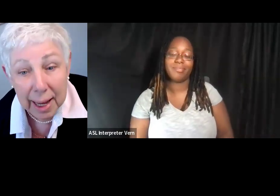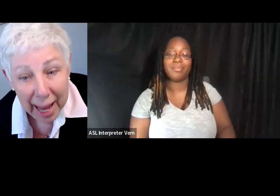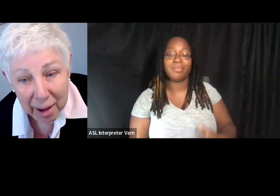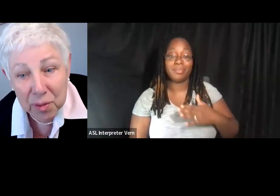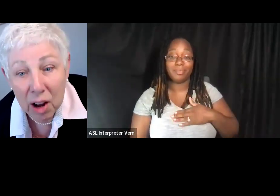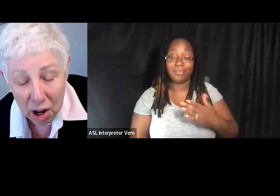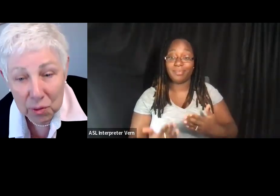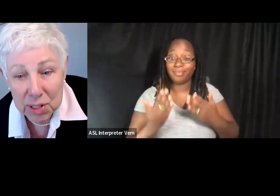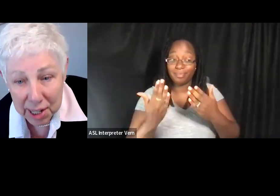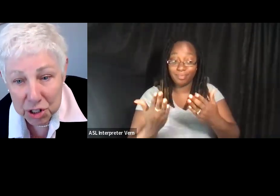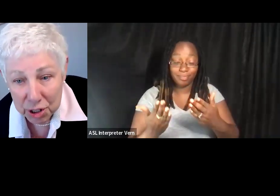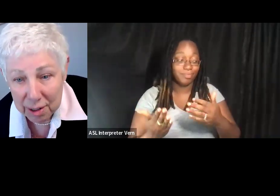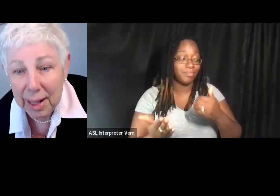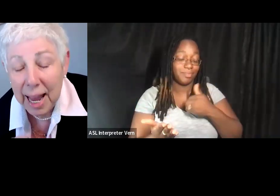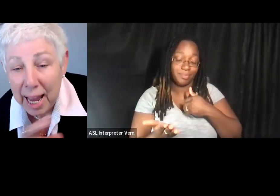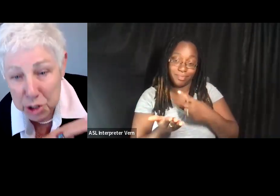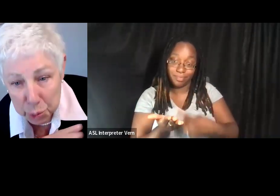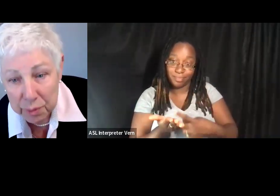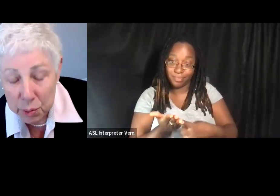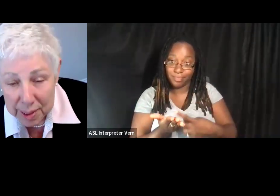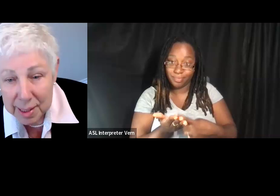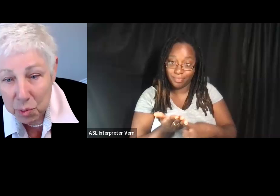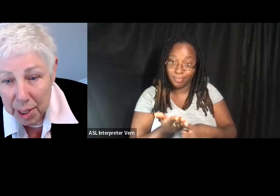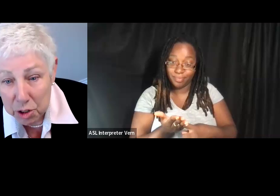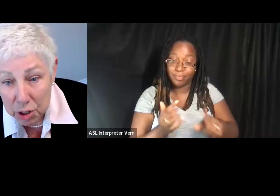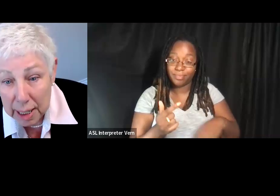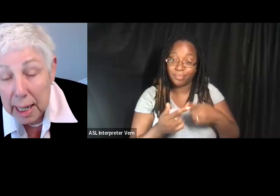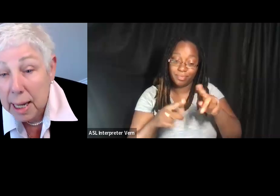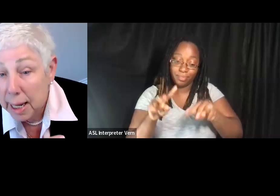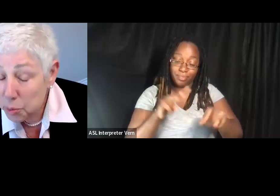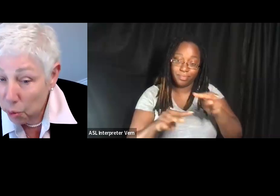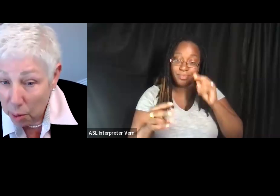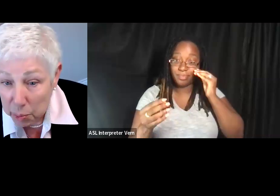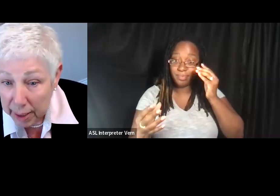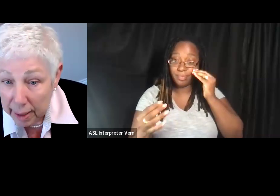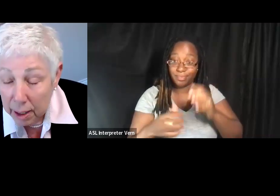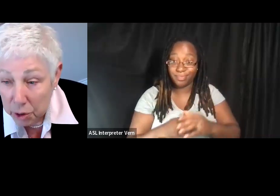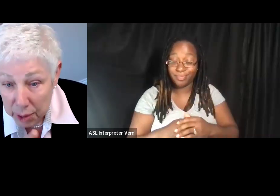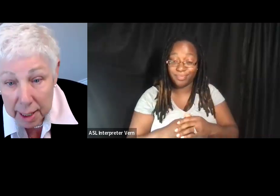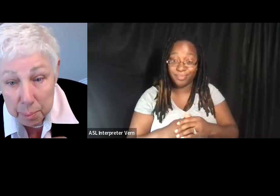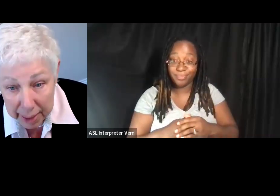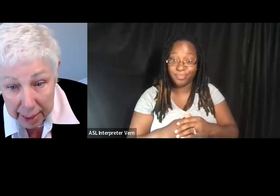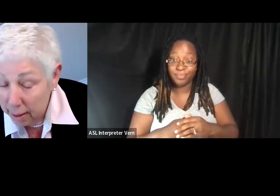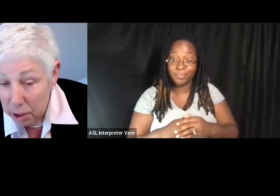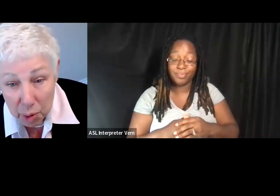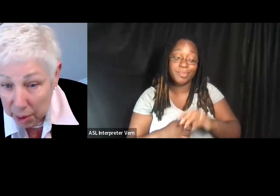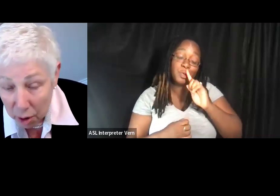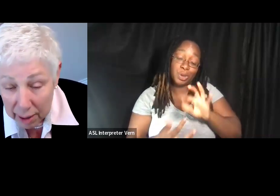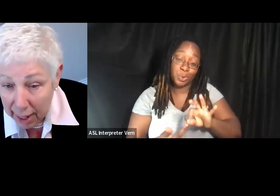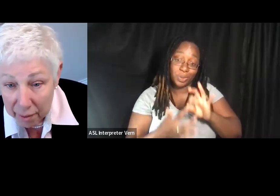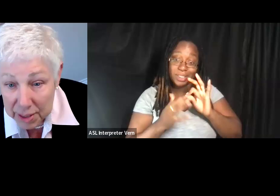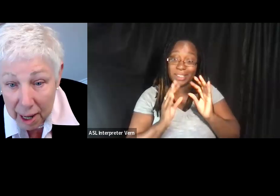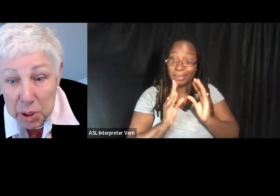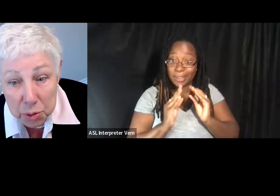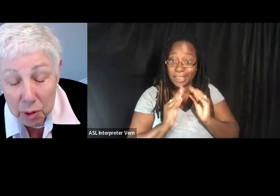is have a conversation as you review this information. It's probably a unique meeting. You probably aren't